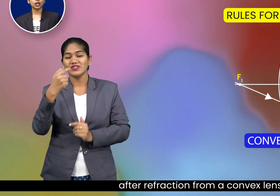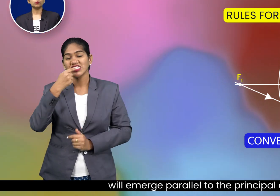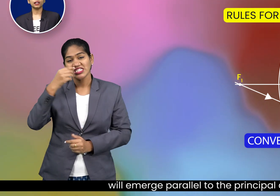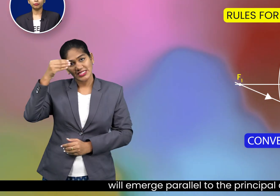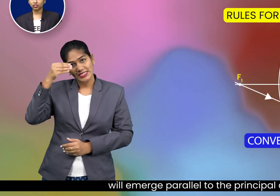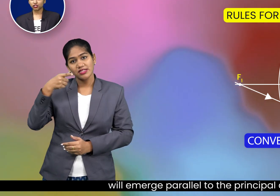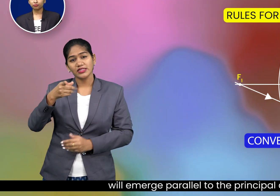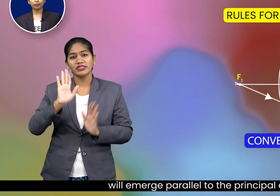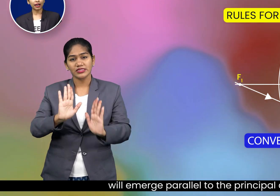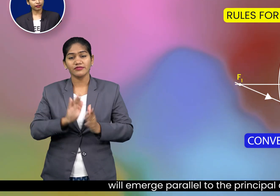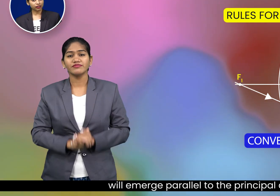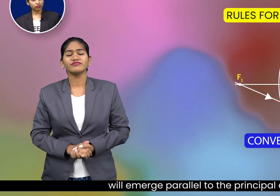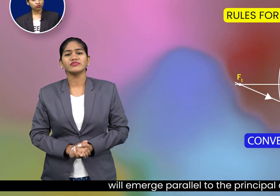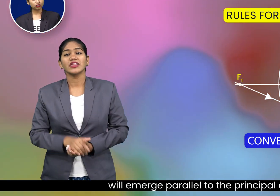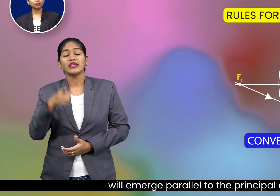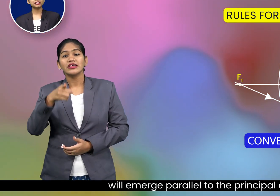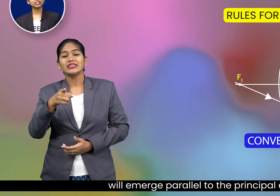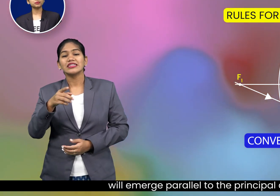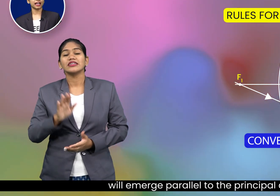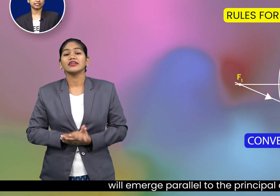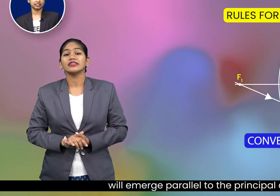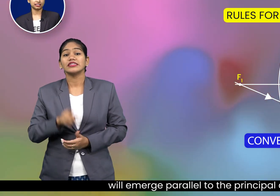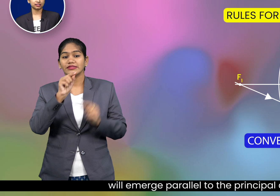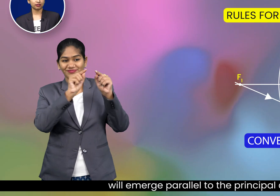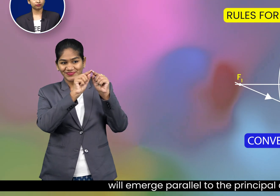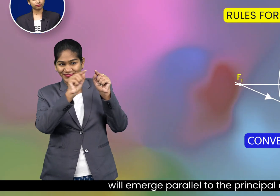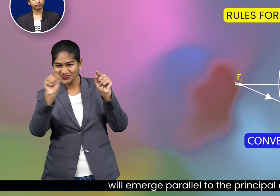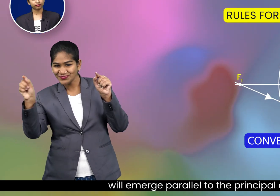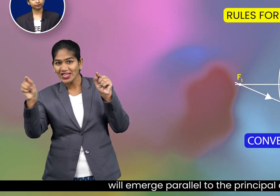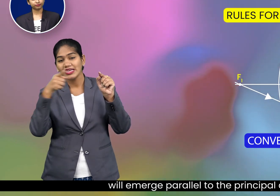will emerge parallel to the principal axis.